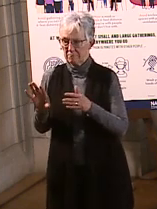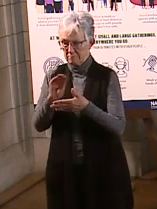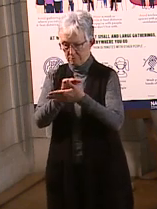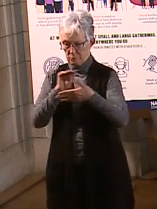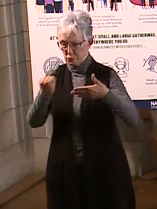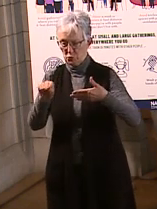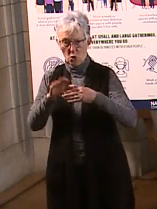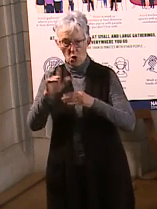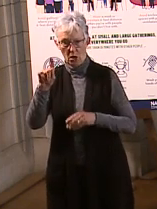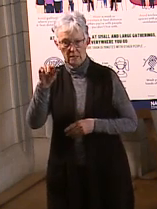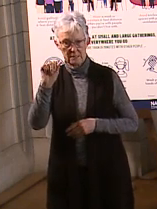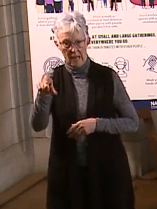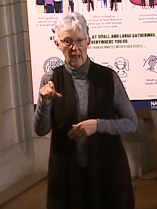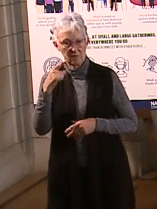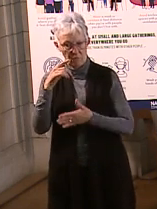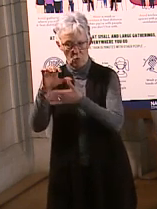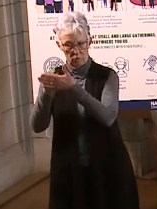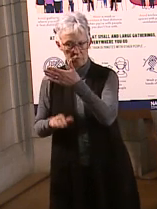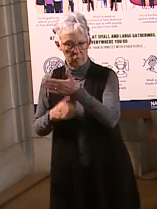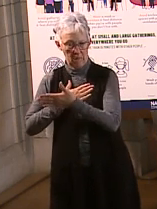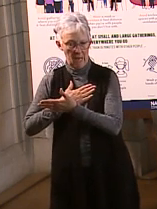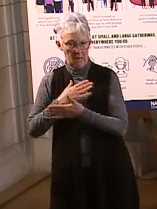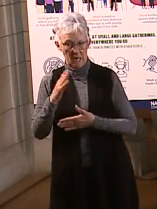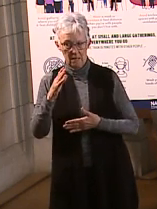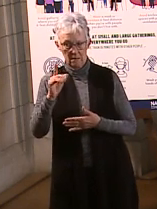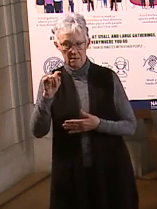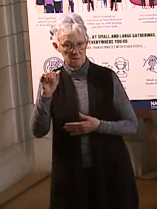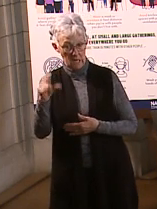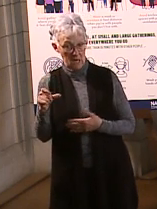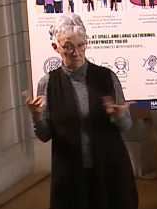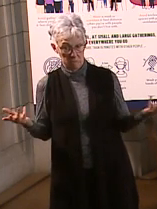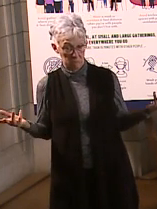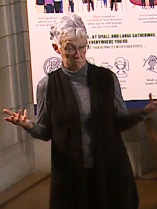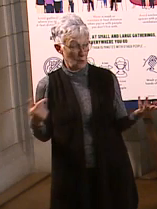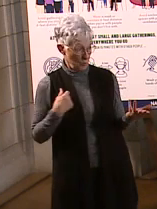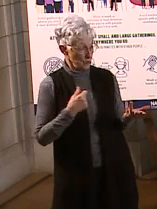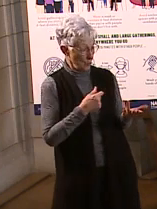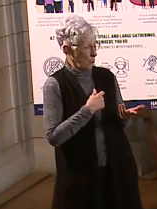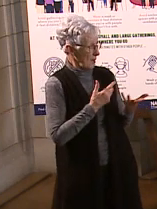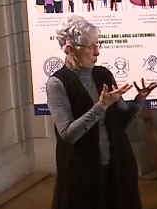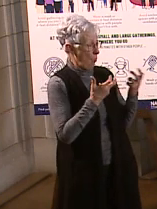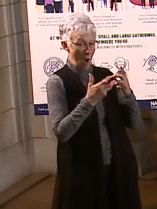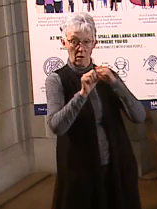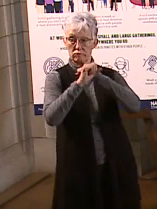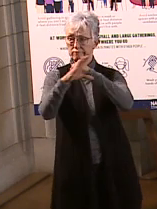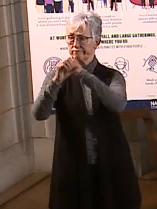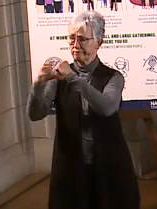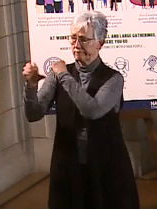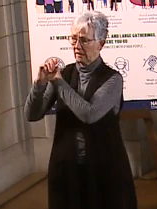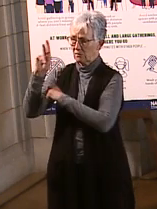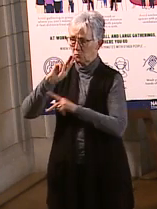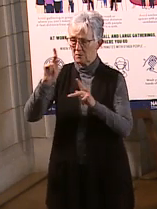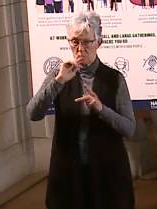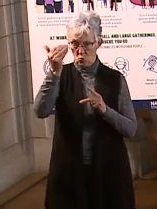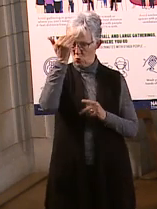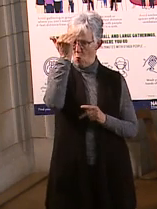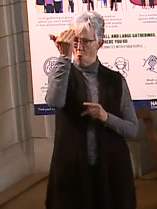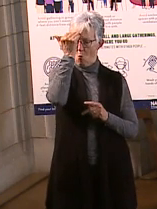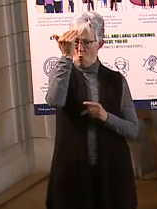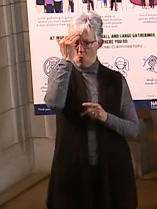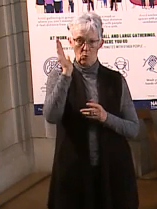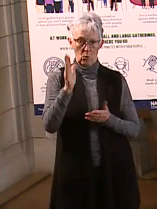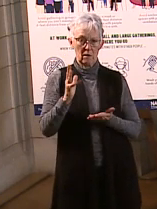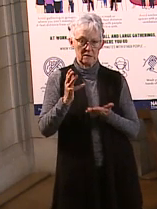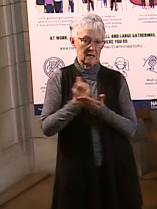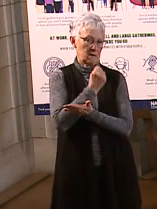you ought to be talking to your tax advisor about that. So we certainly want to put information out there so people are aware of this, so they do take advantage